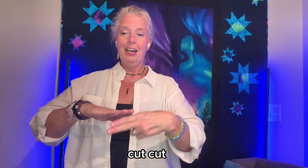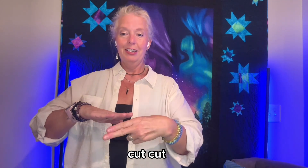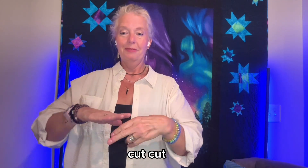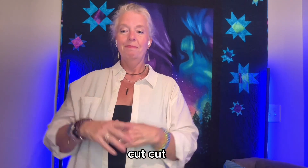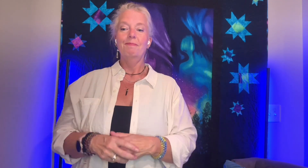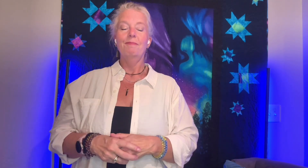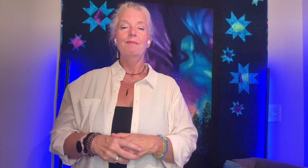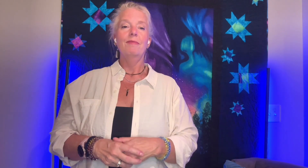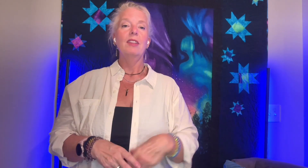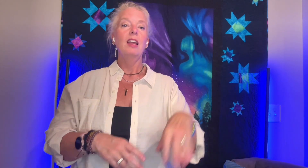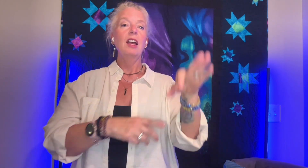cut.